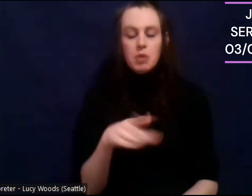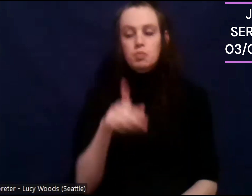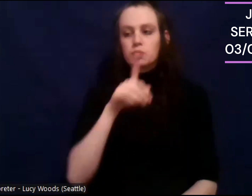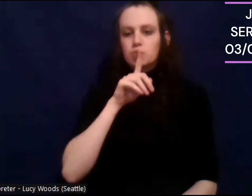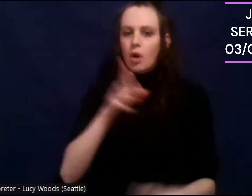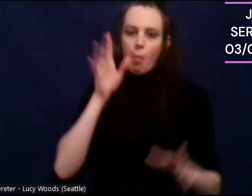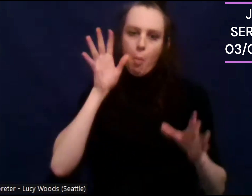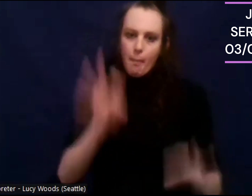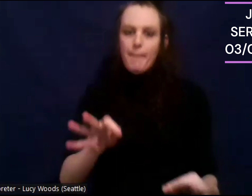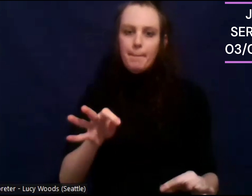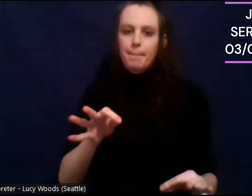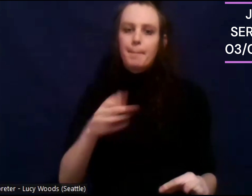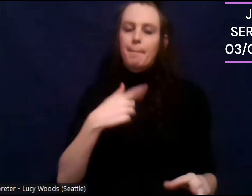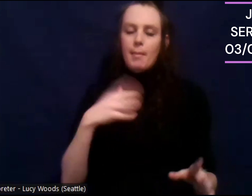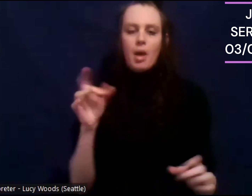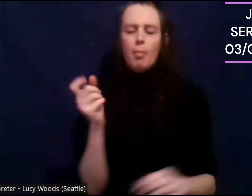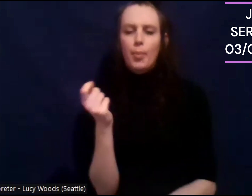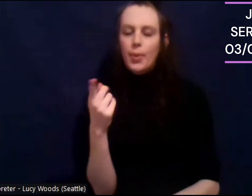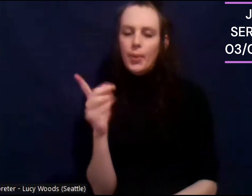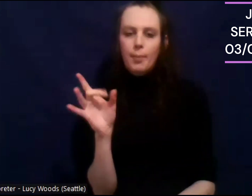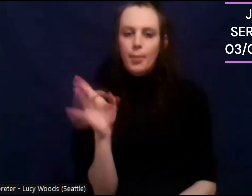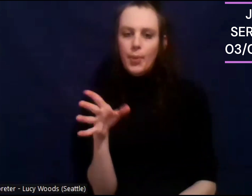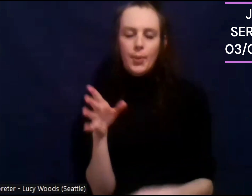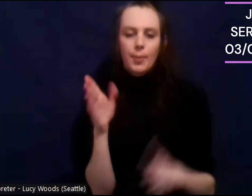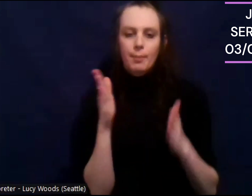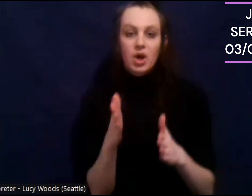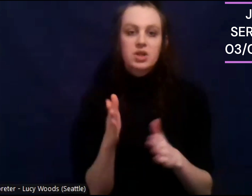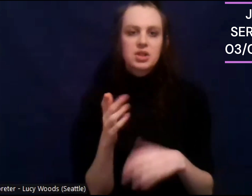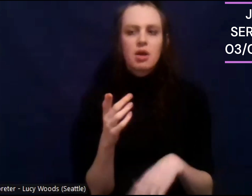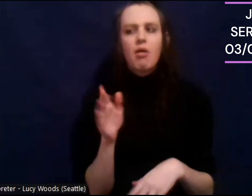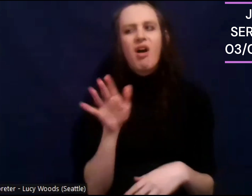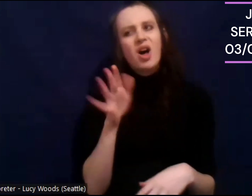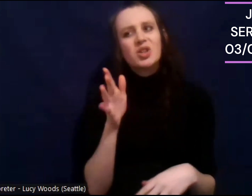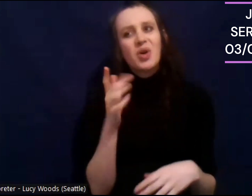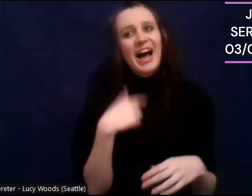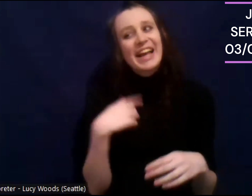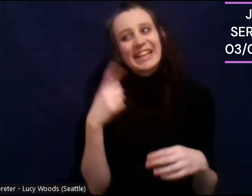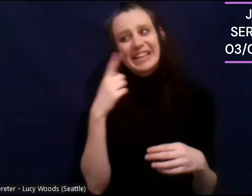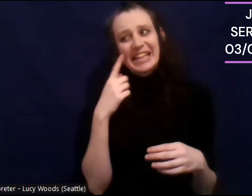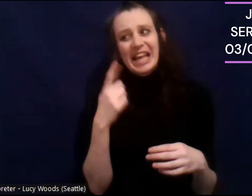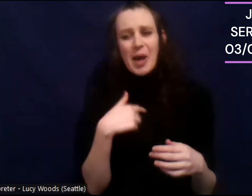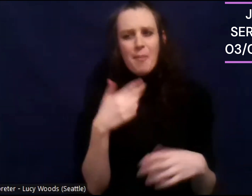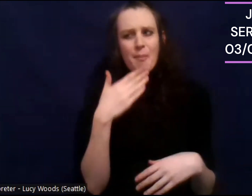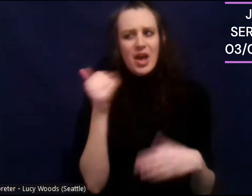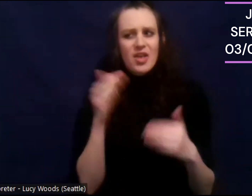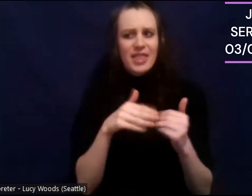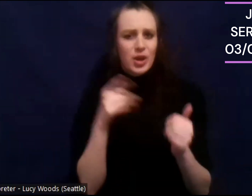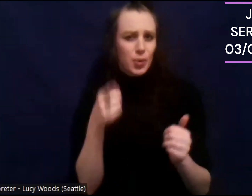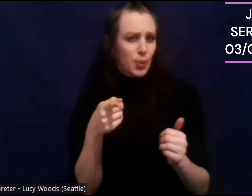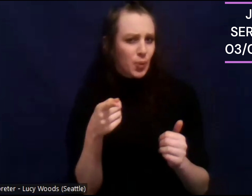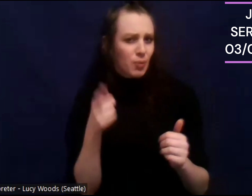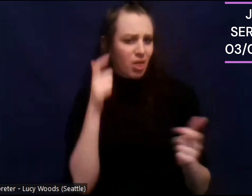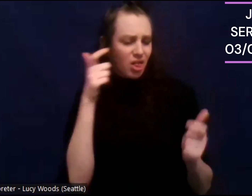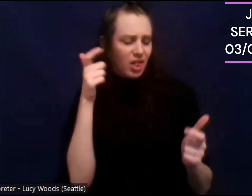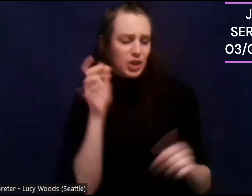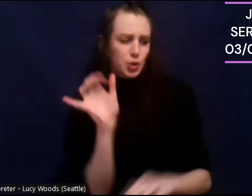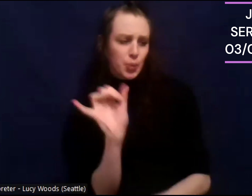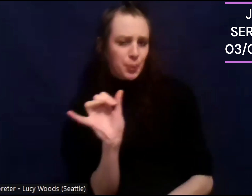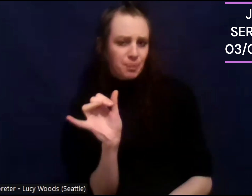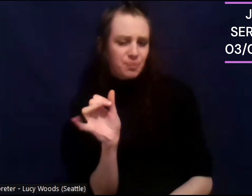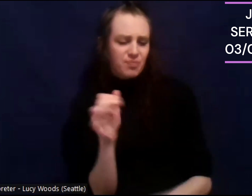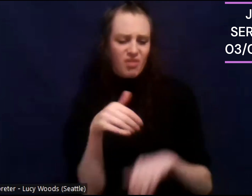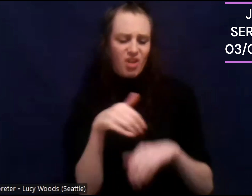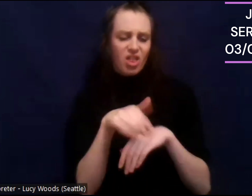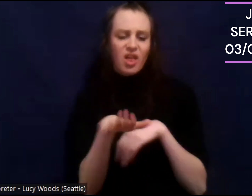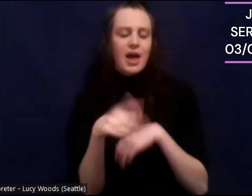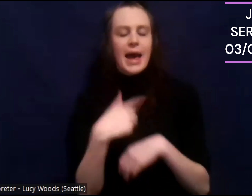the face of the earth, I was also kind of certain that I was better than you. So, get away from me, don't talk to me. I think only alcoholics